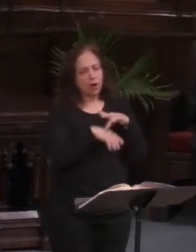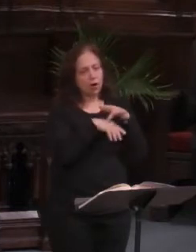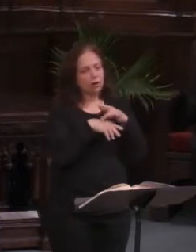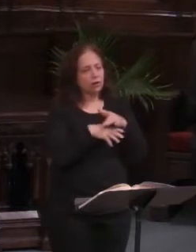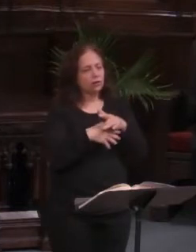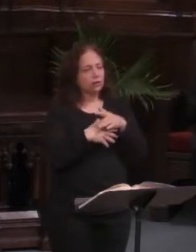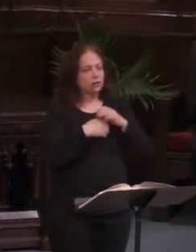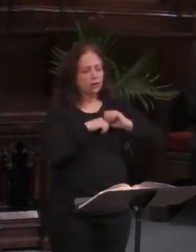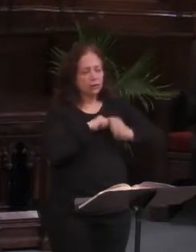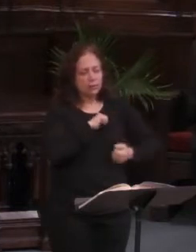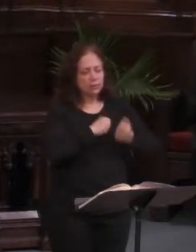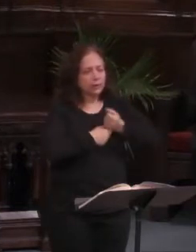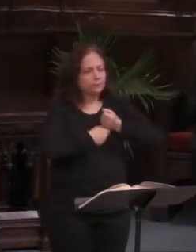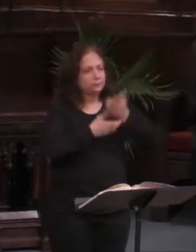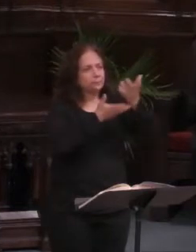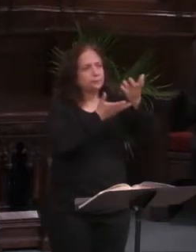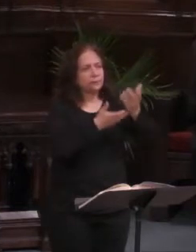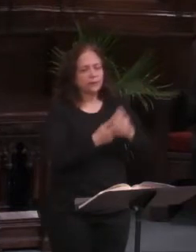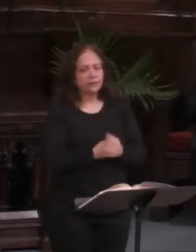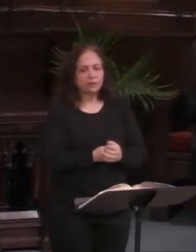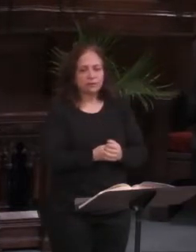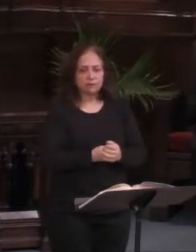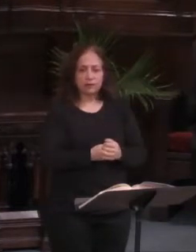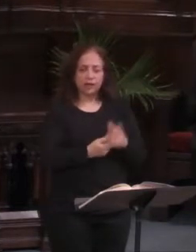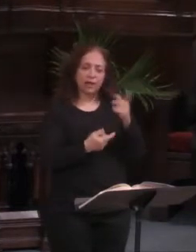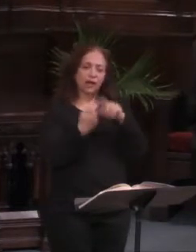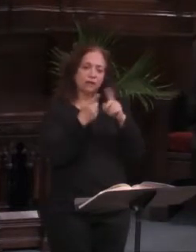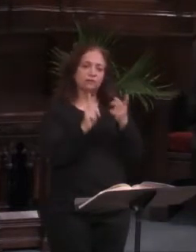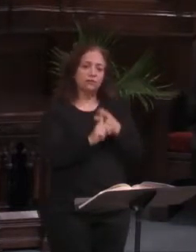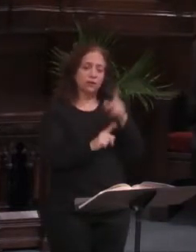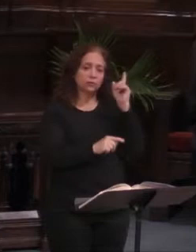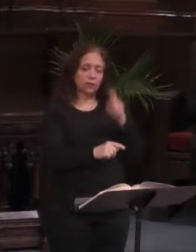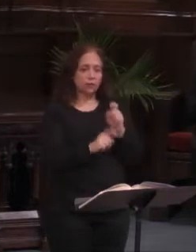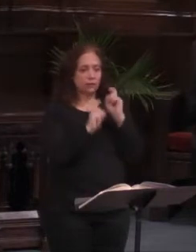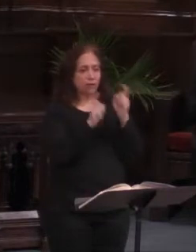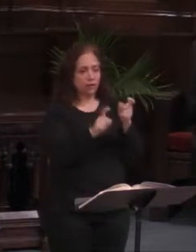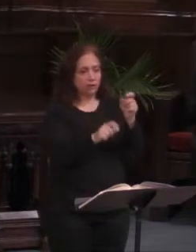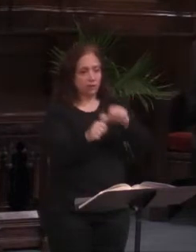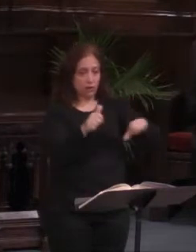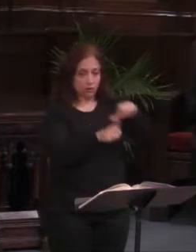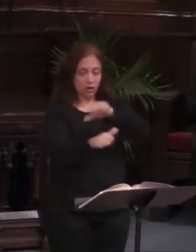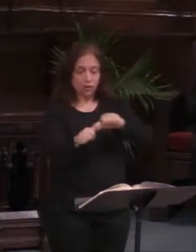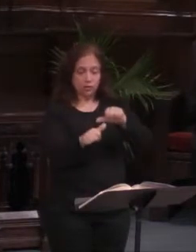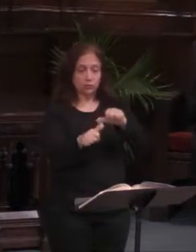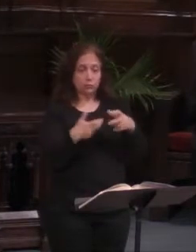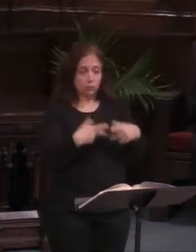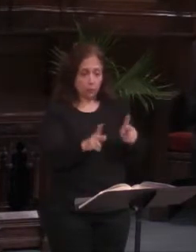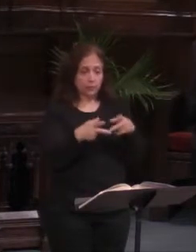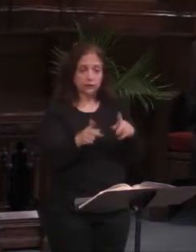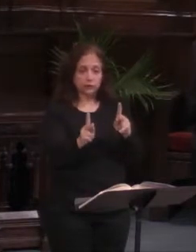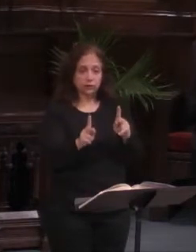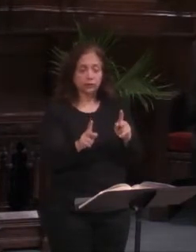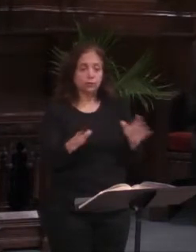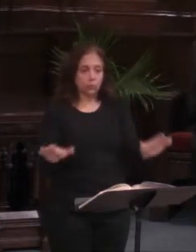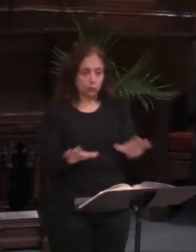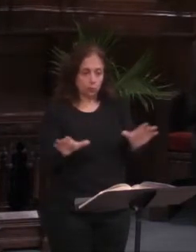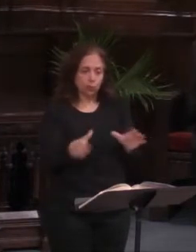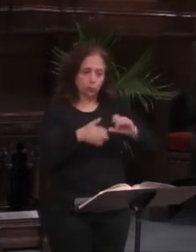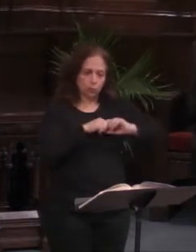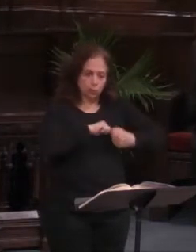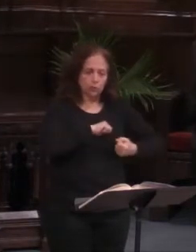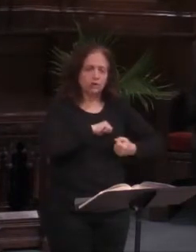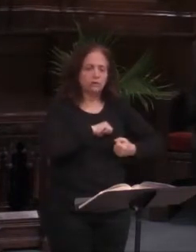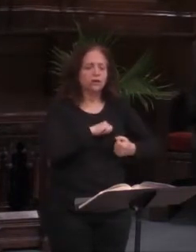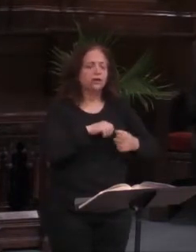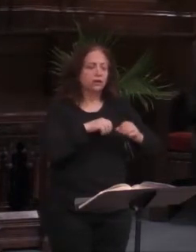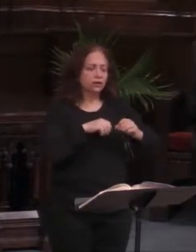in these days. And friends, we must give each other permission to do this grieving and to grieve